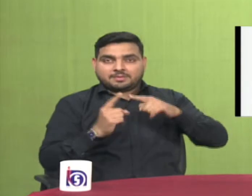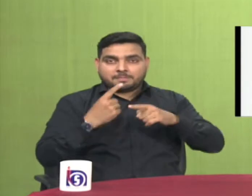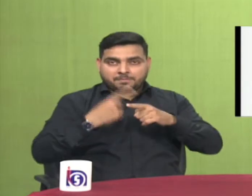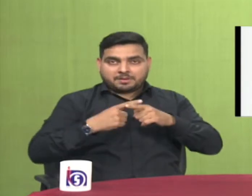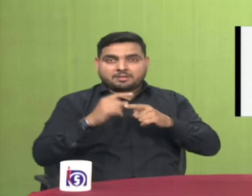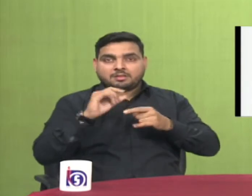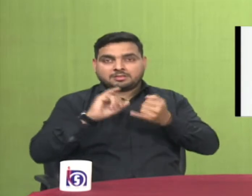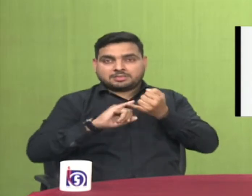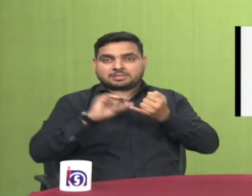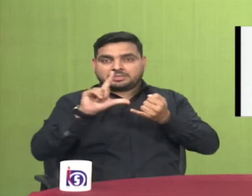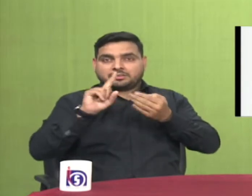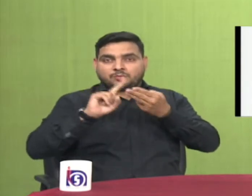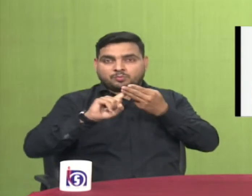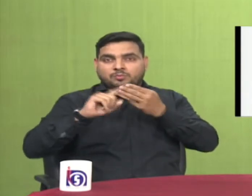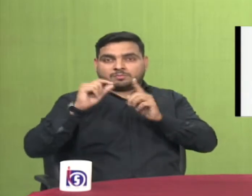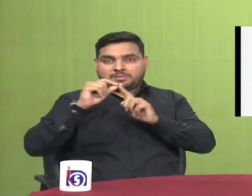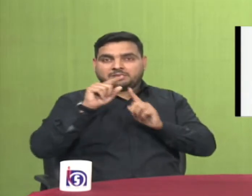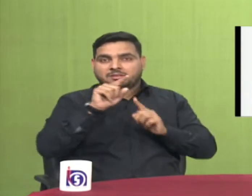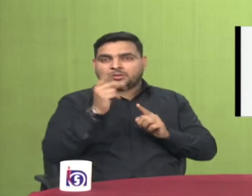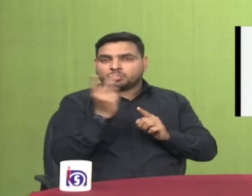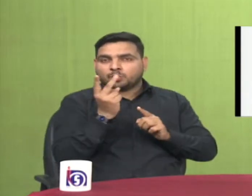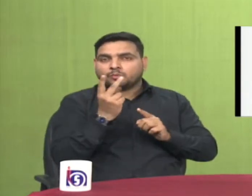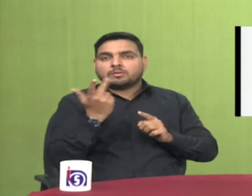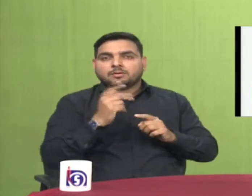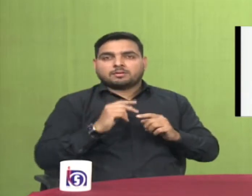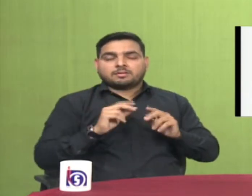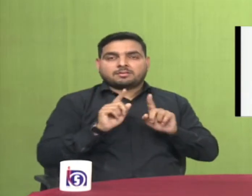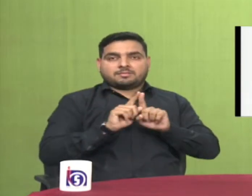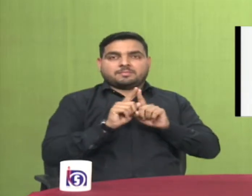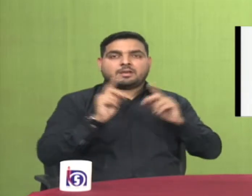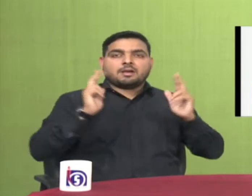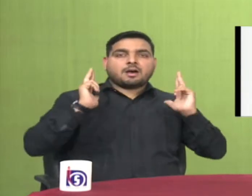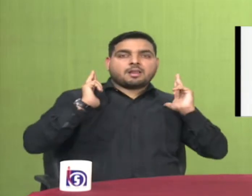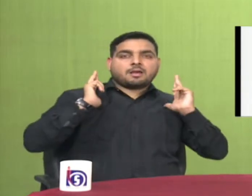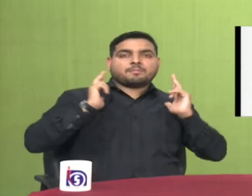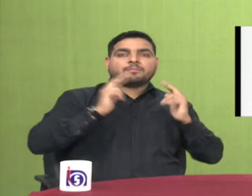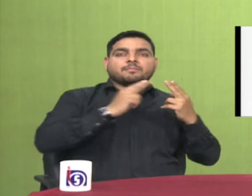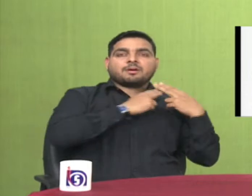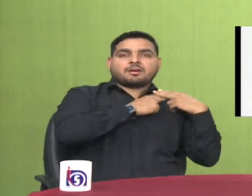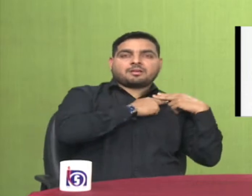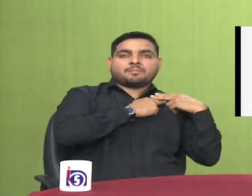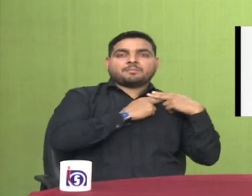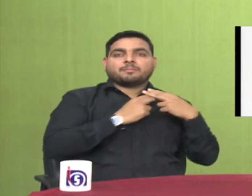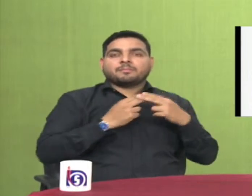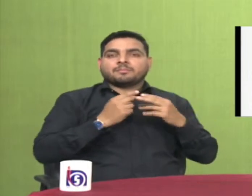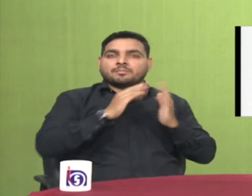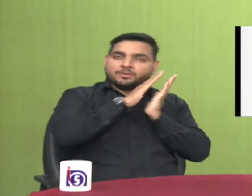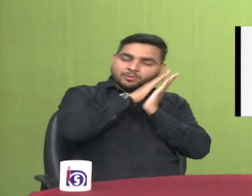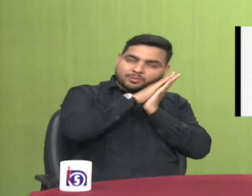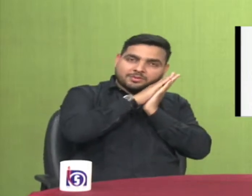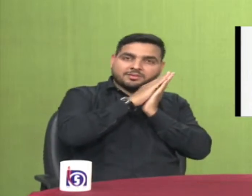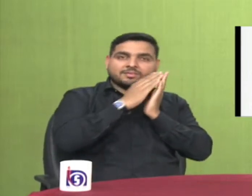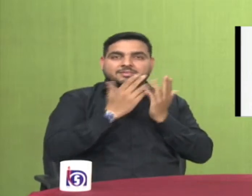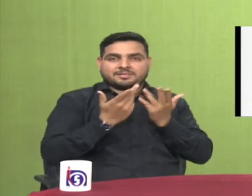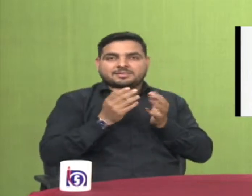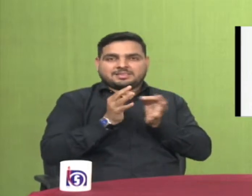Rest and sleep. Dear learners, they both play an important role in a child's